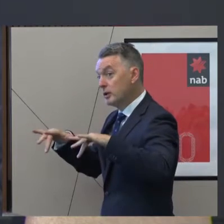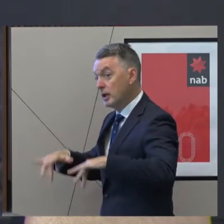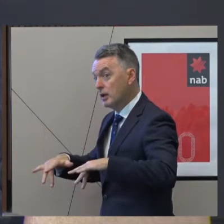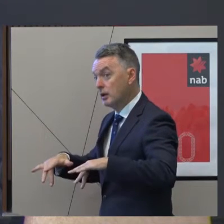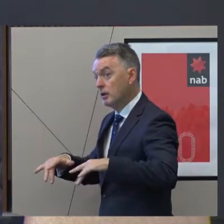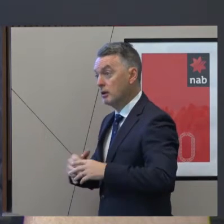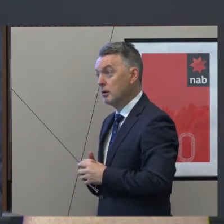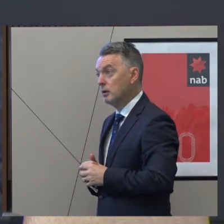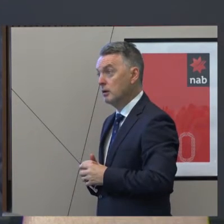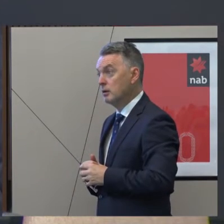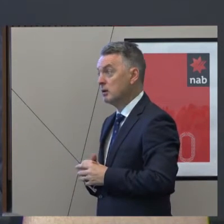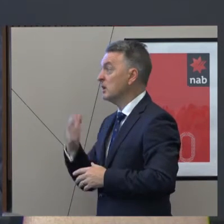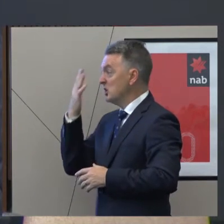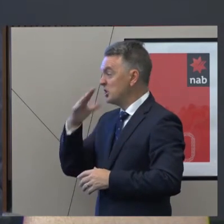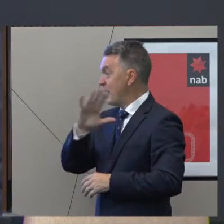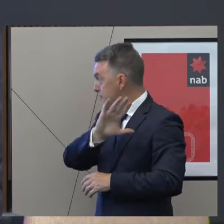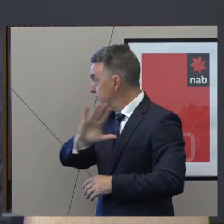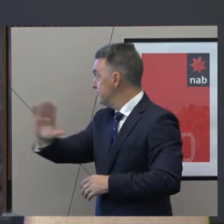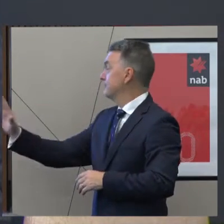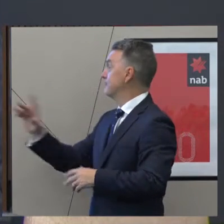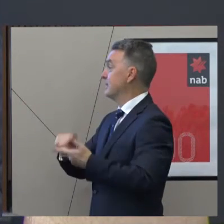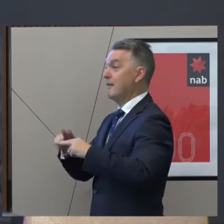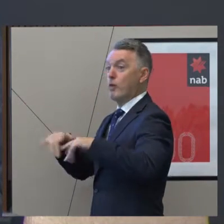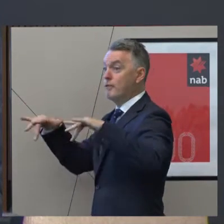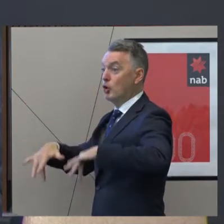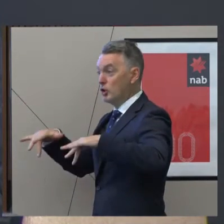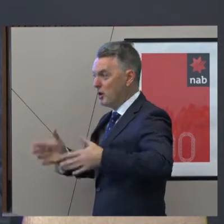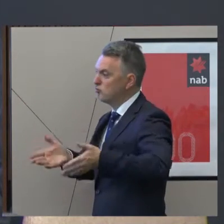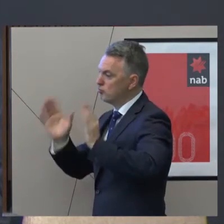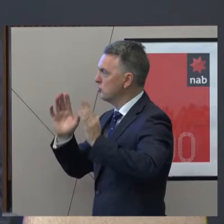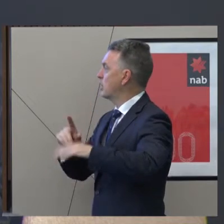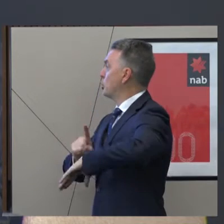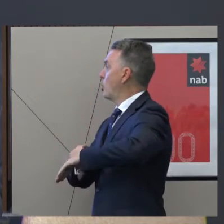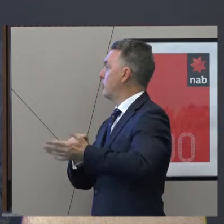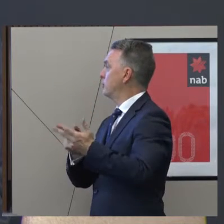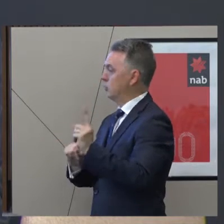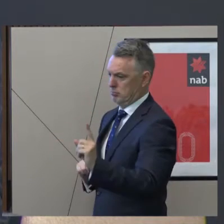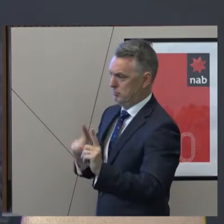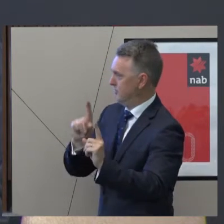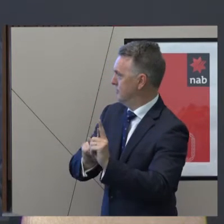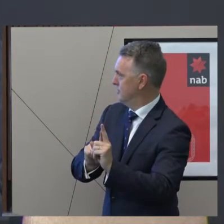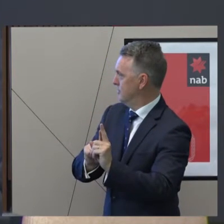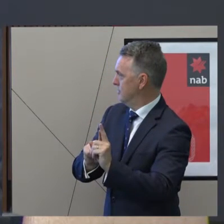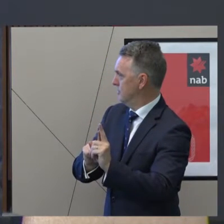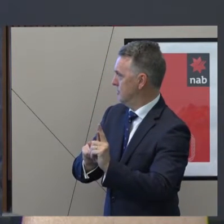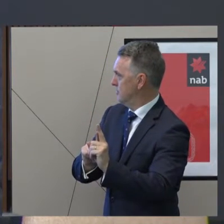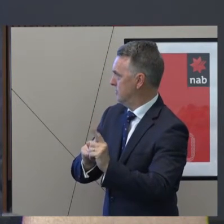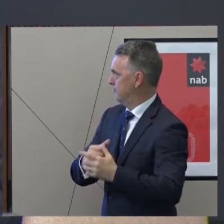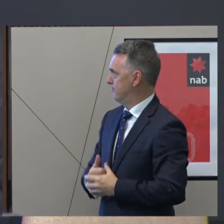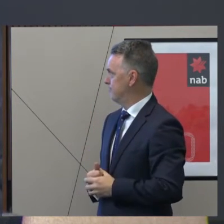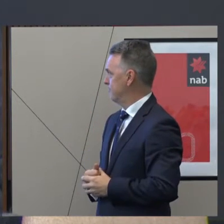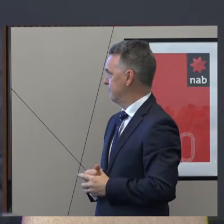two, shame on those of us in the room who have not taken the time out to meet you.